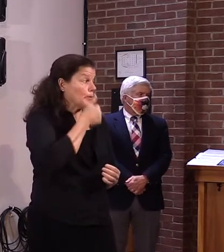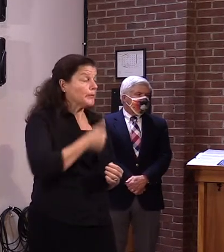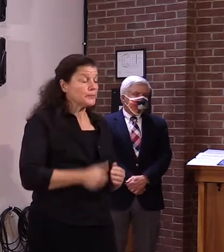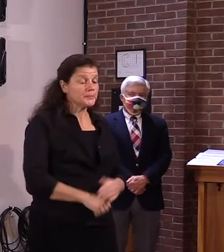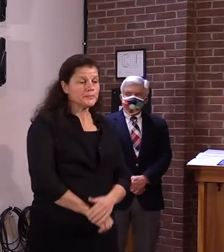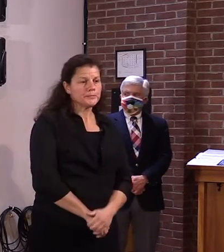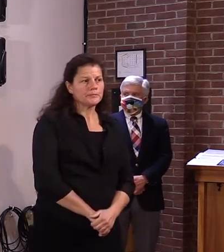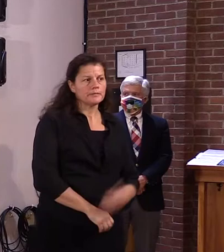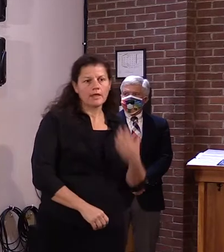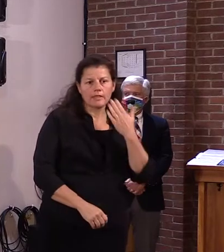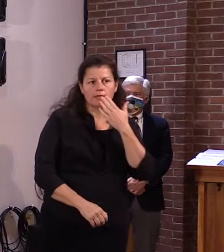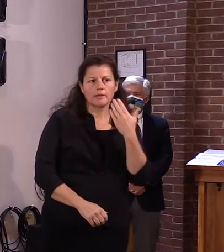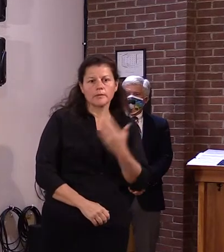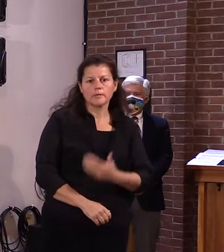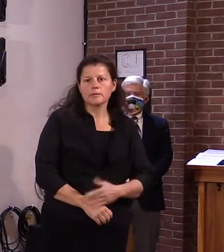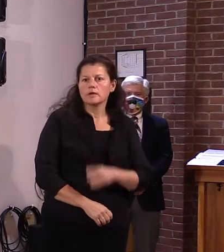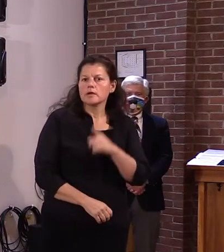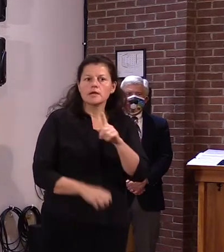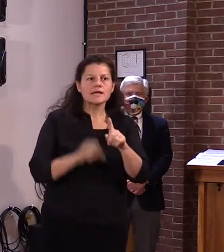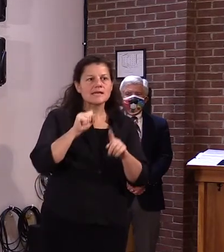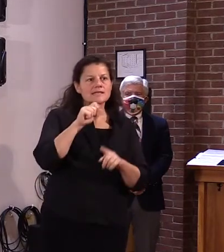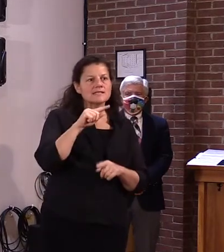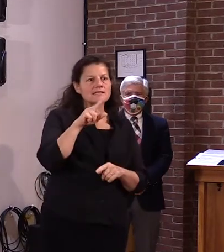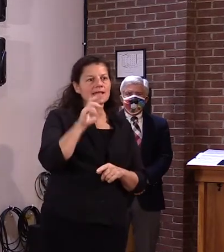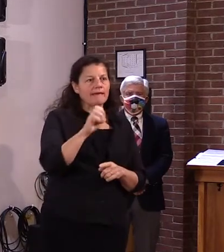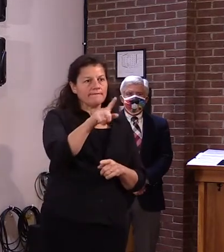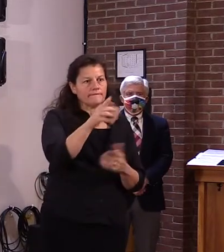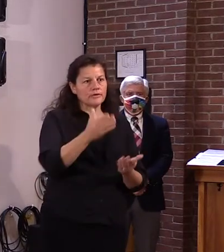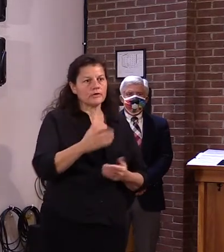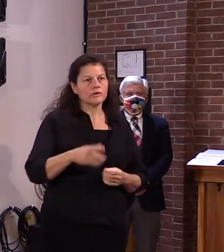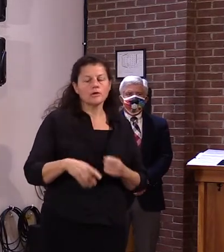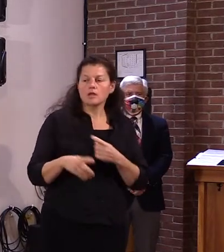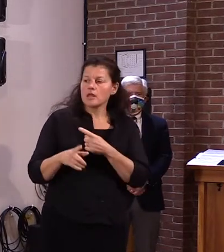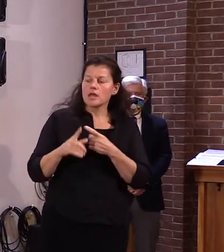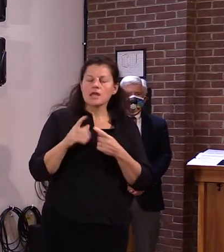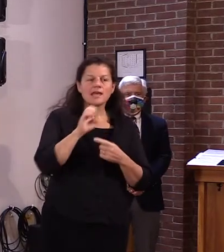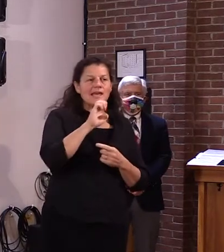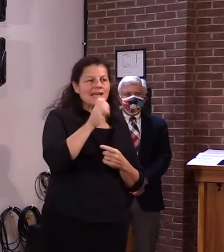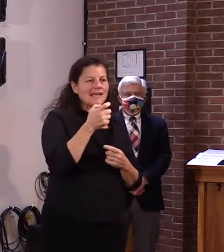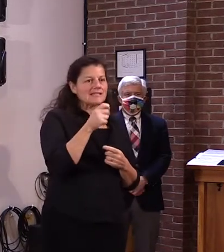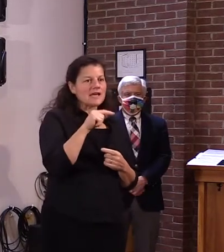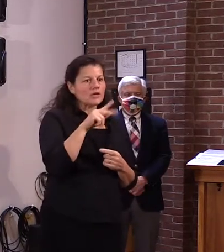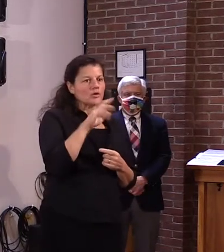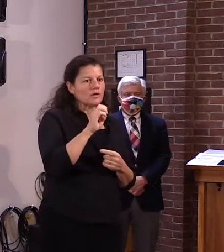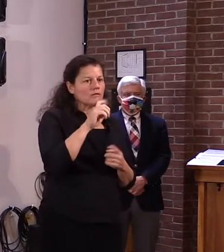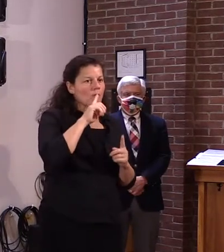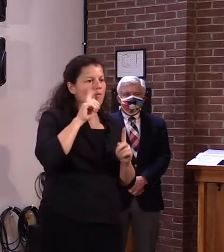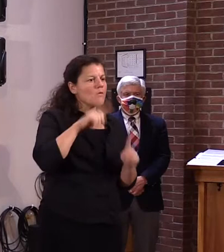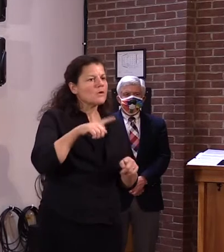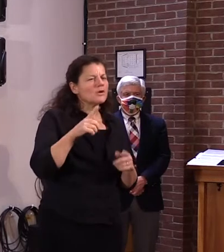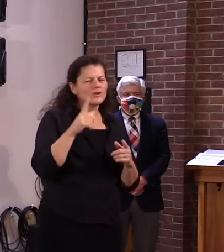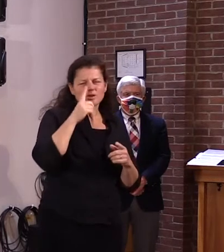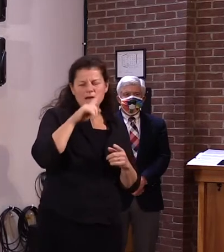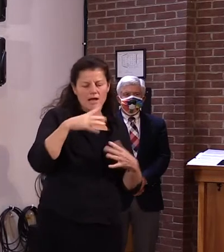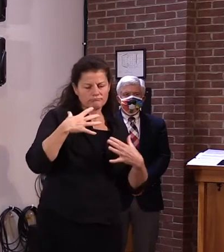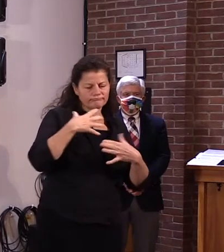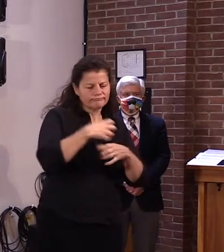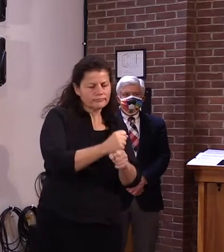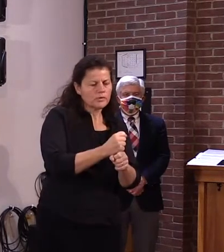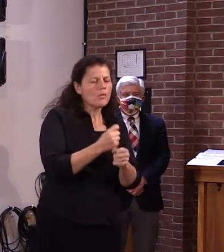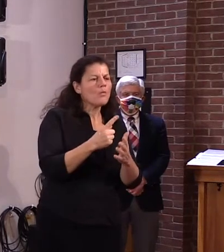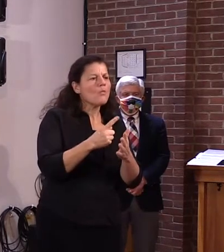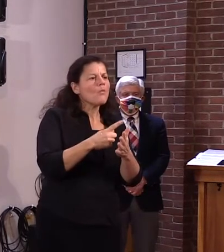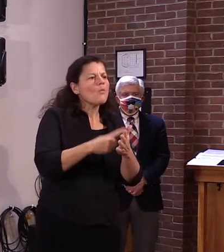you. Steve? Governor, with the executive order, can you give us just a little bit of an executive summary, if you will,